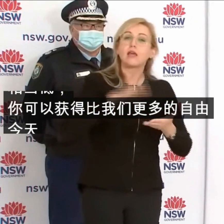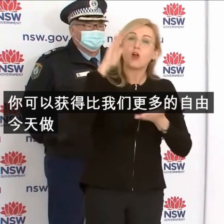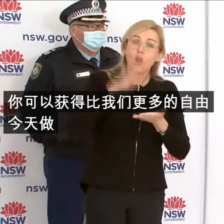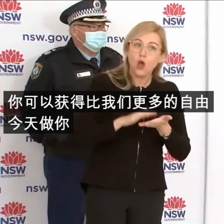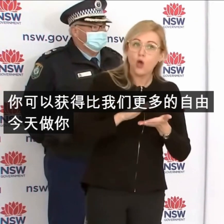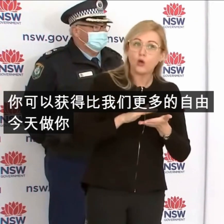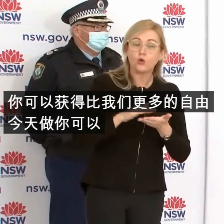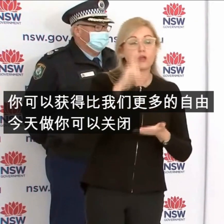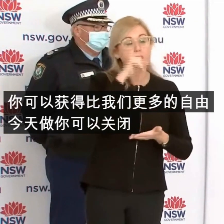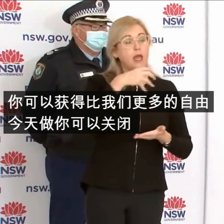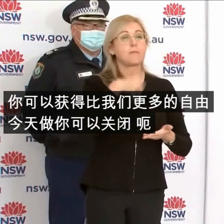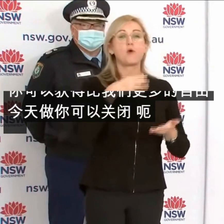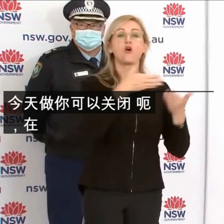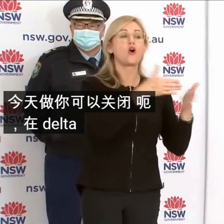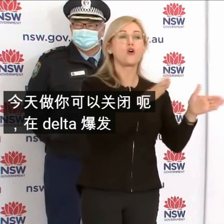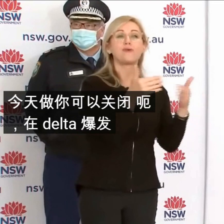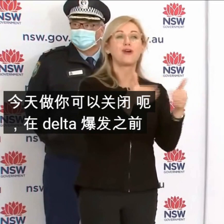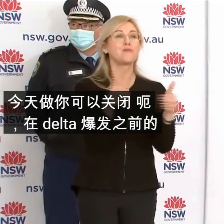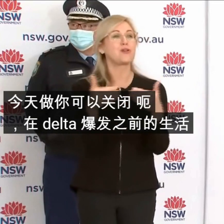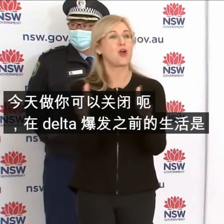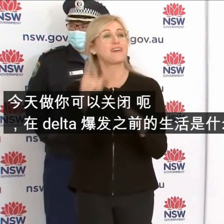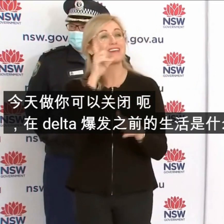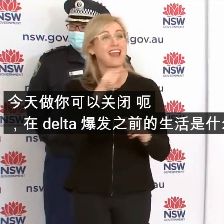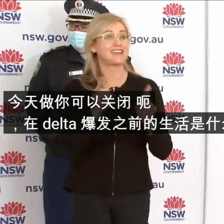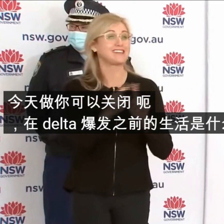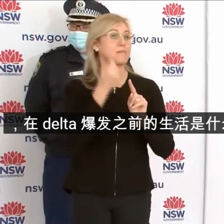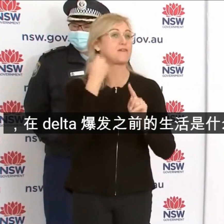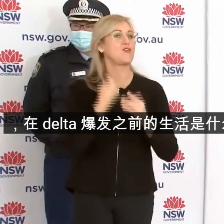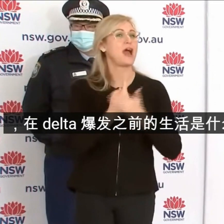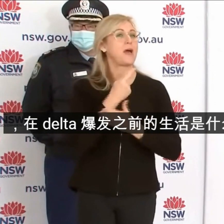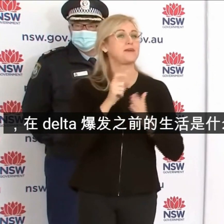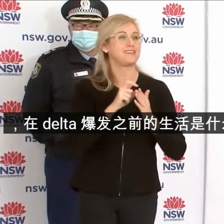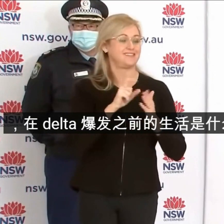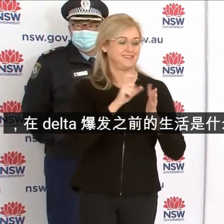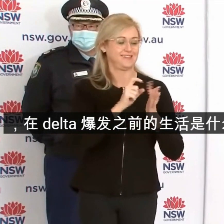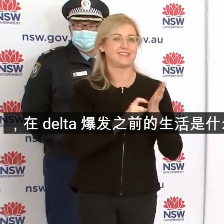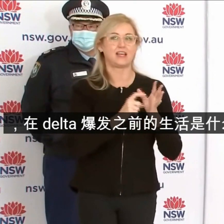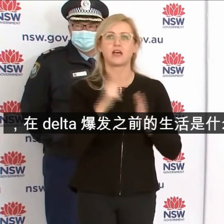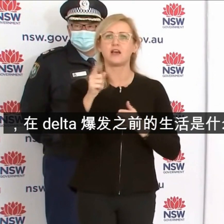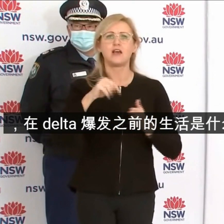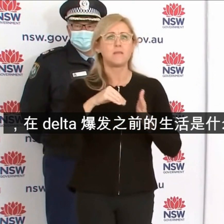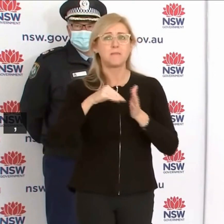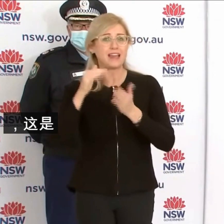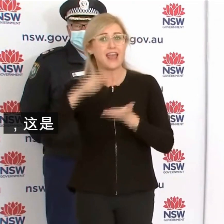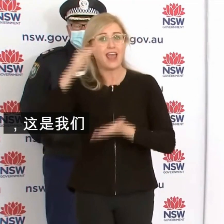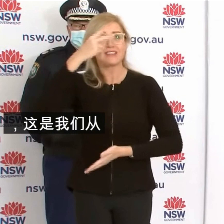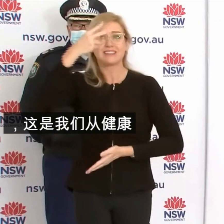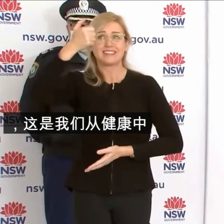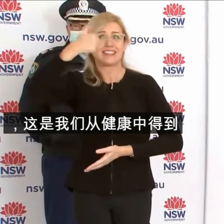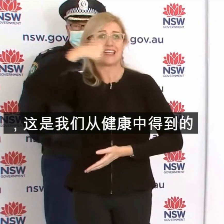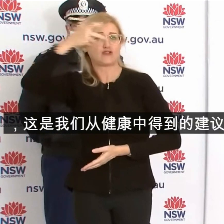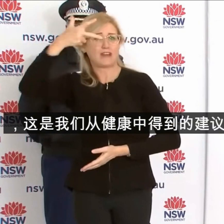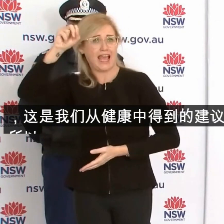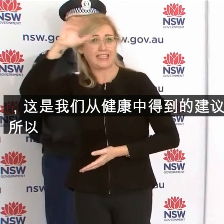than what we do today. You can get closer to what life looked like before the Delta outbreak. What is reasonably low? Well, that